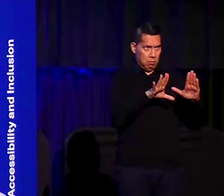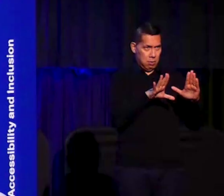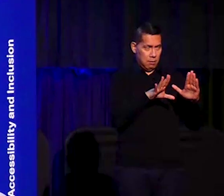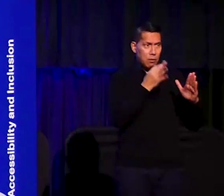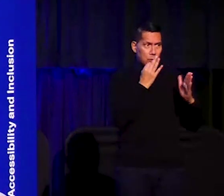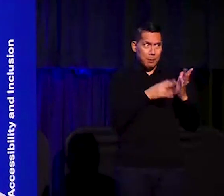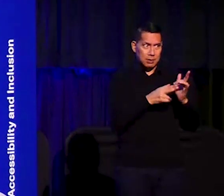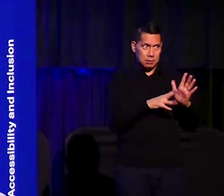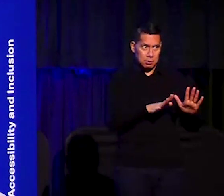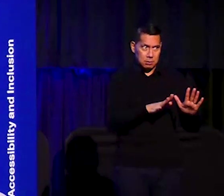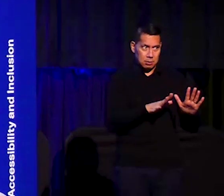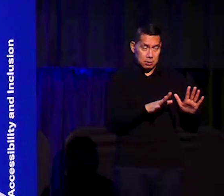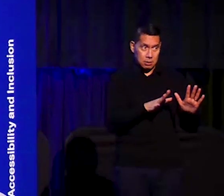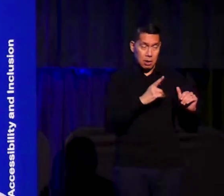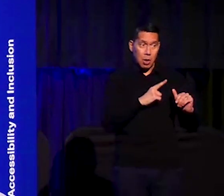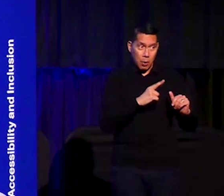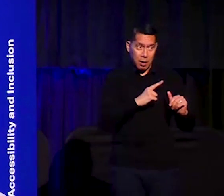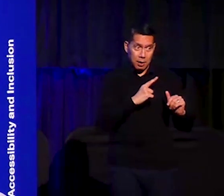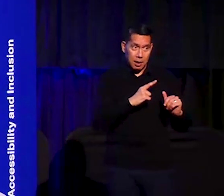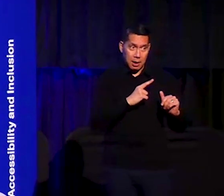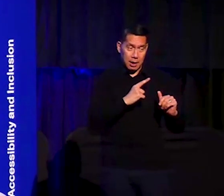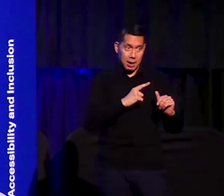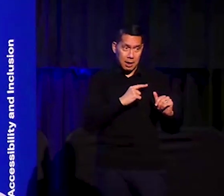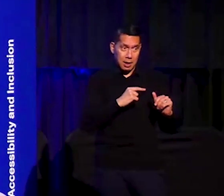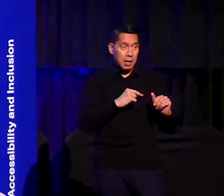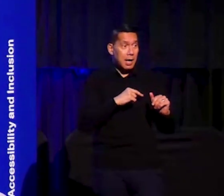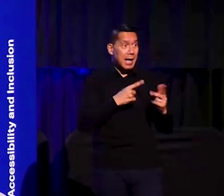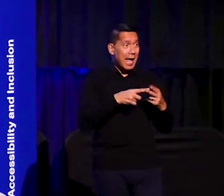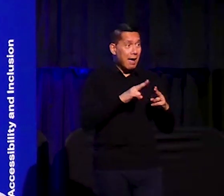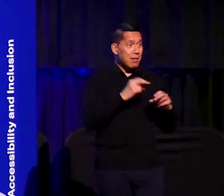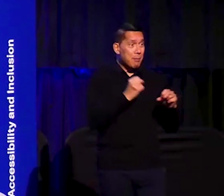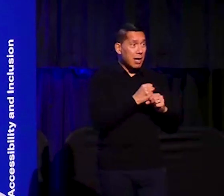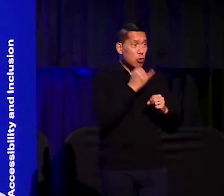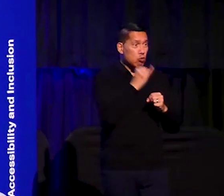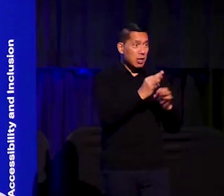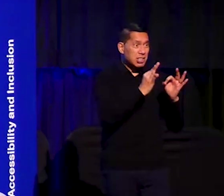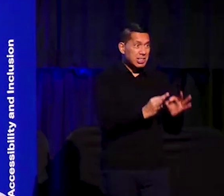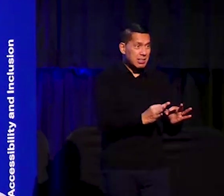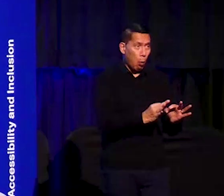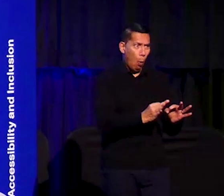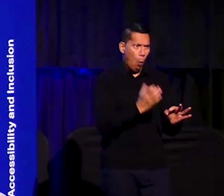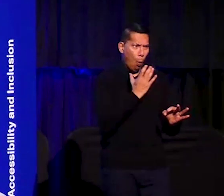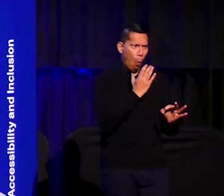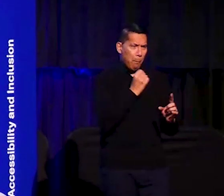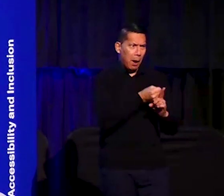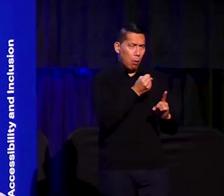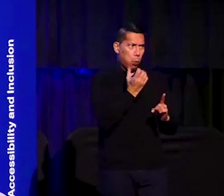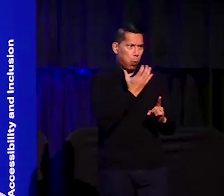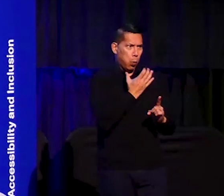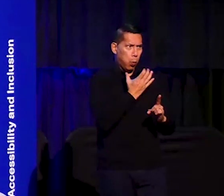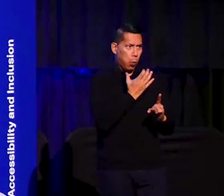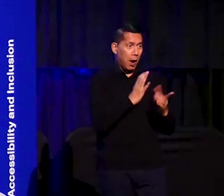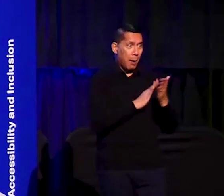is because the cost of making the wrong choice is so high. It's so hard to recover from a